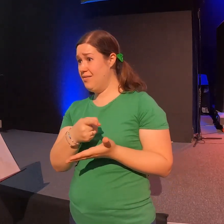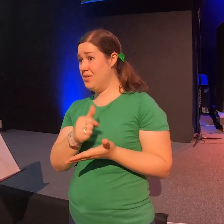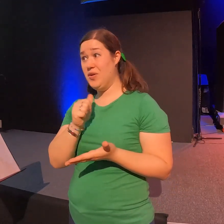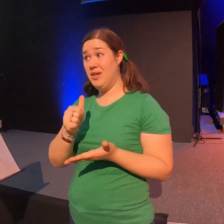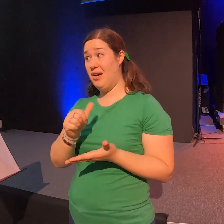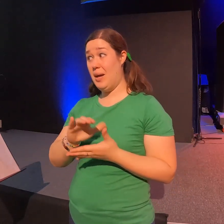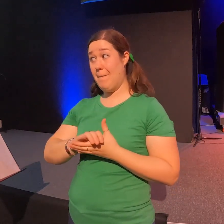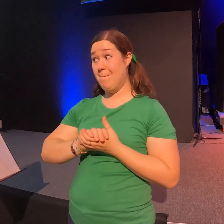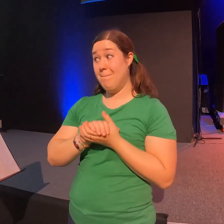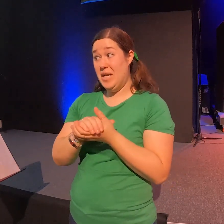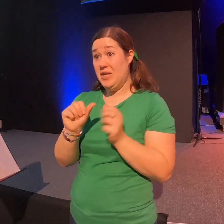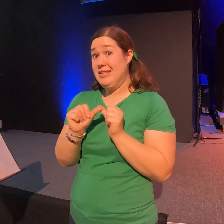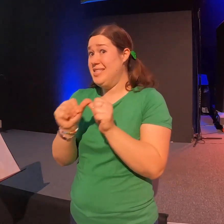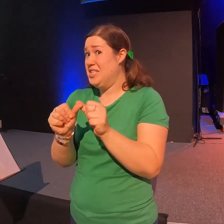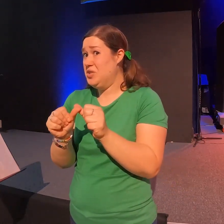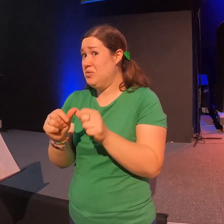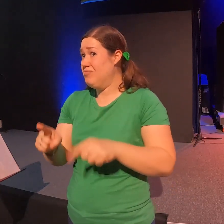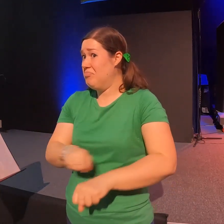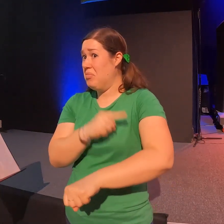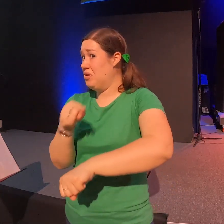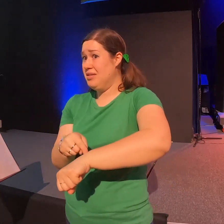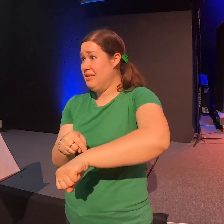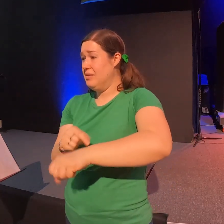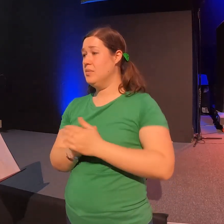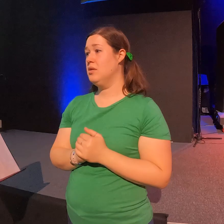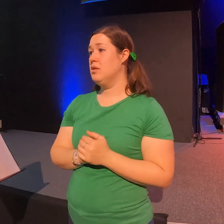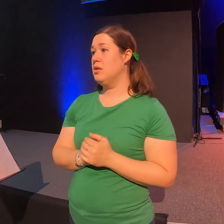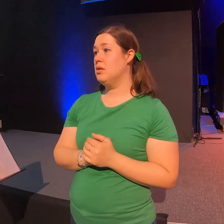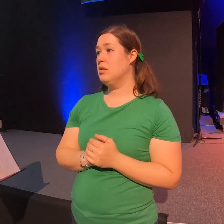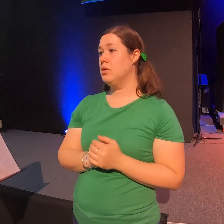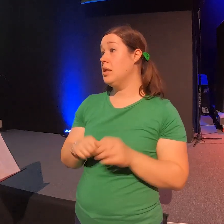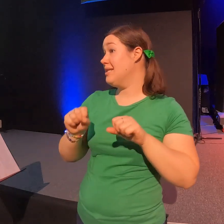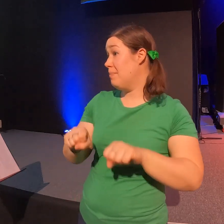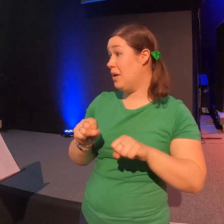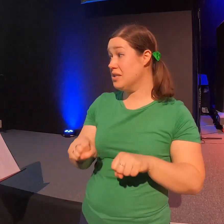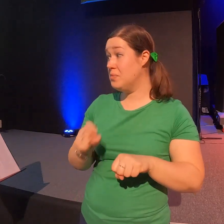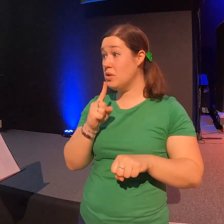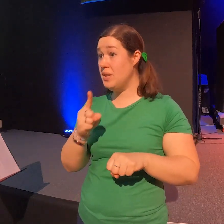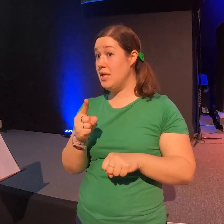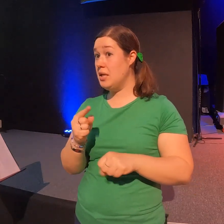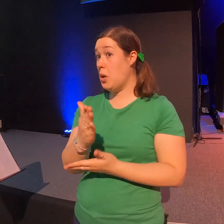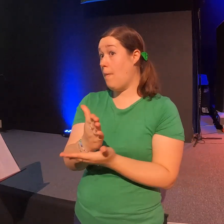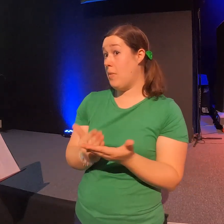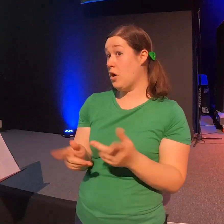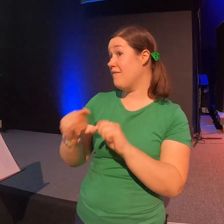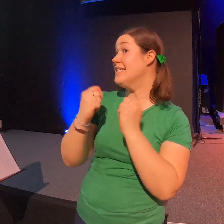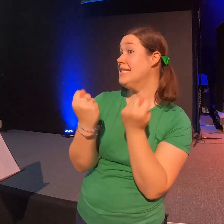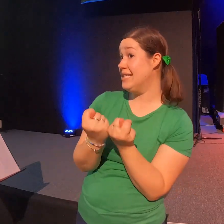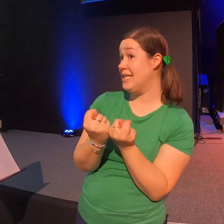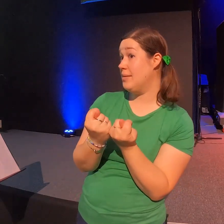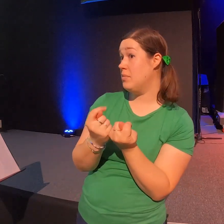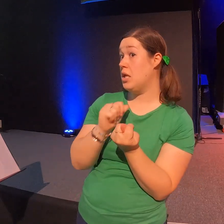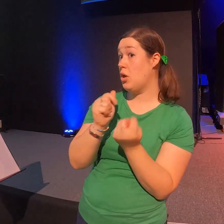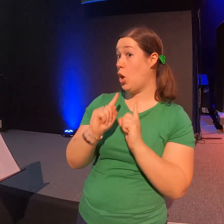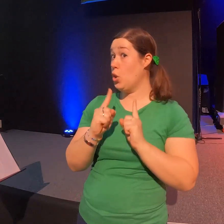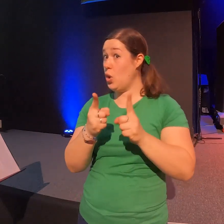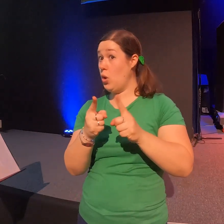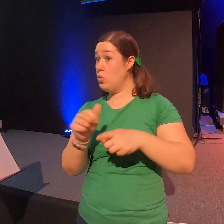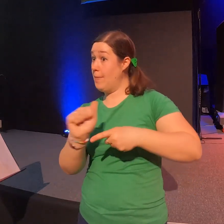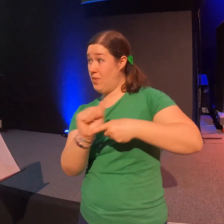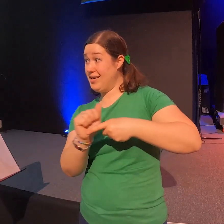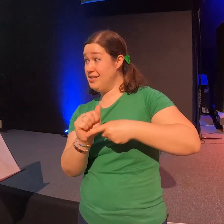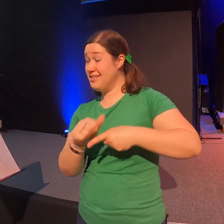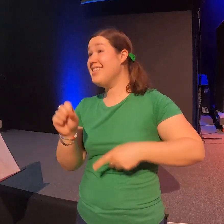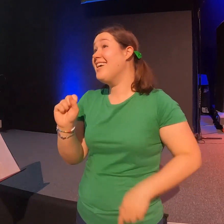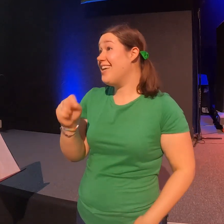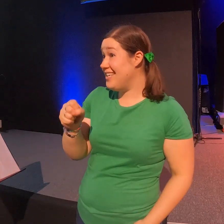of a team and skip practice? Heck yeah, but you're going to let the team down on game day. If you're a